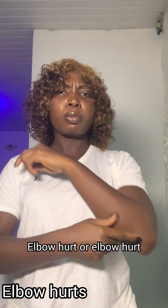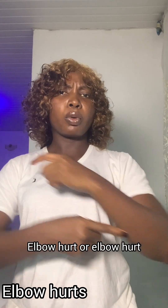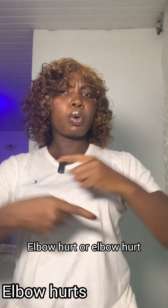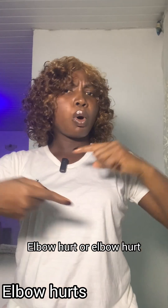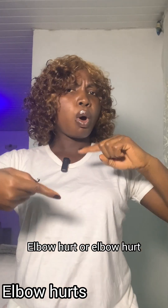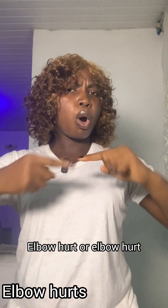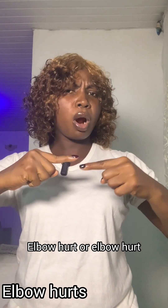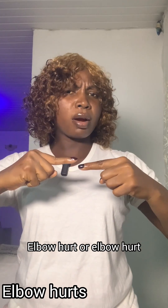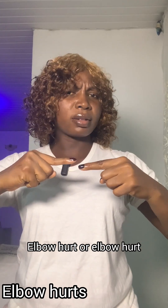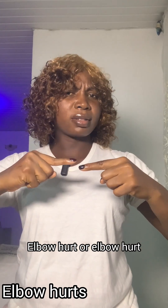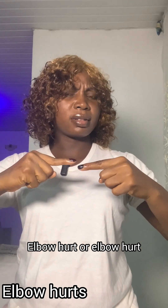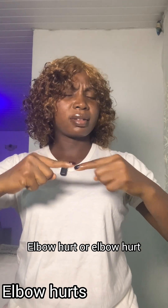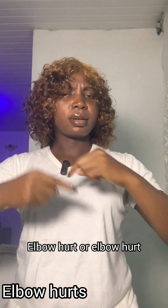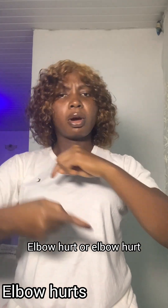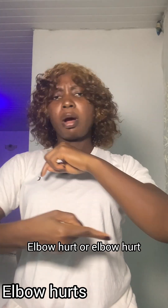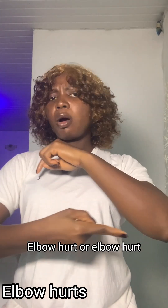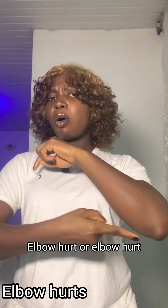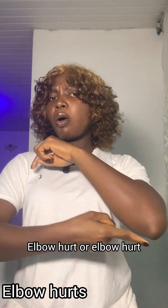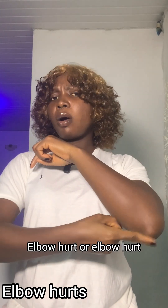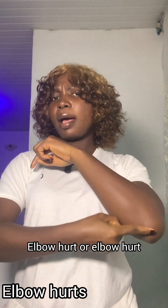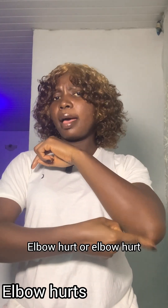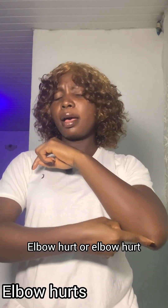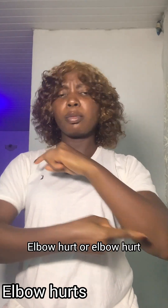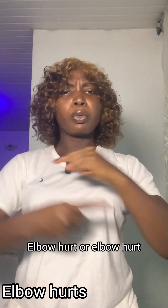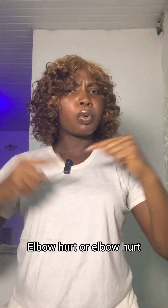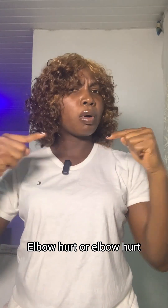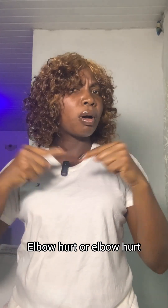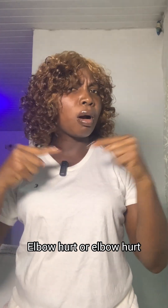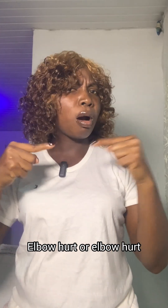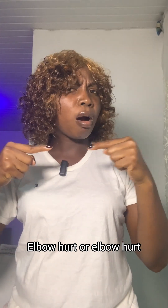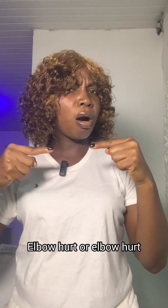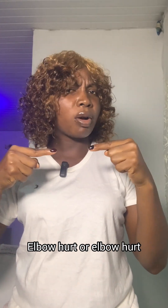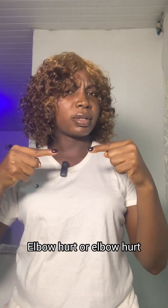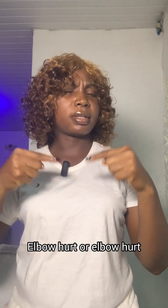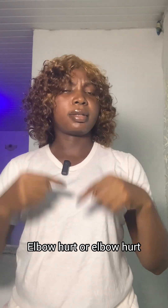Elbow hurt or elbow hurt.